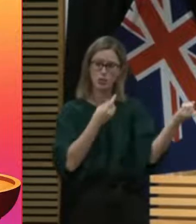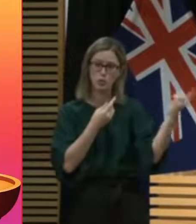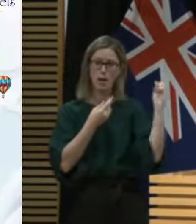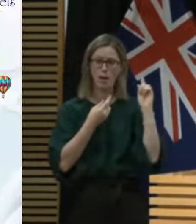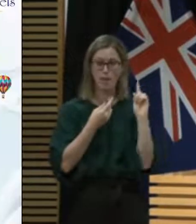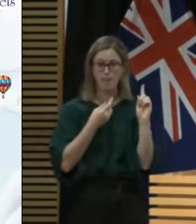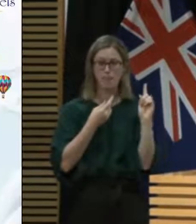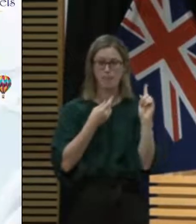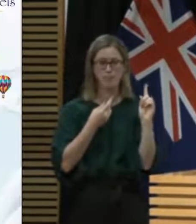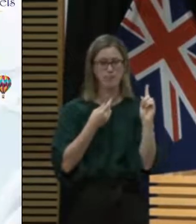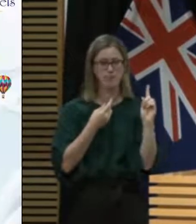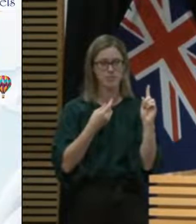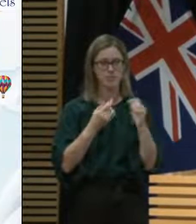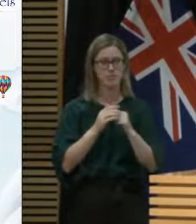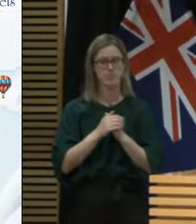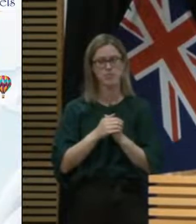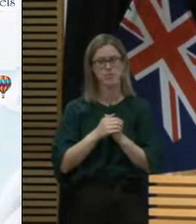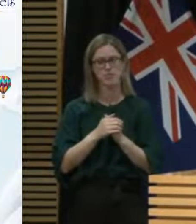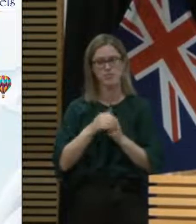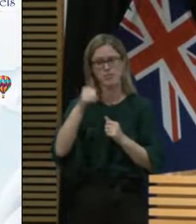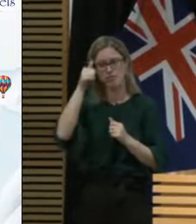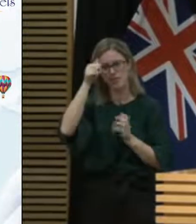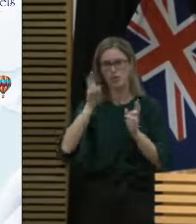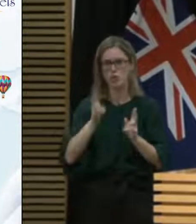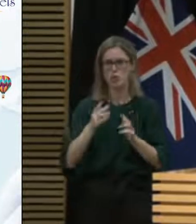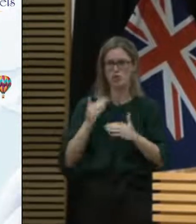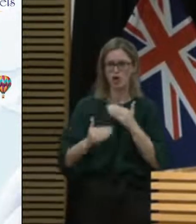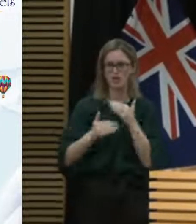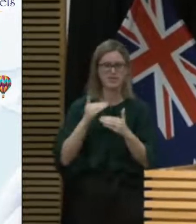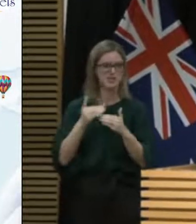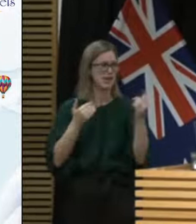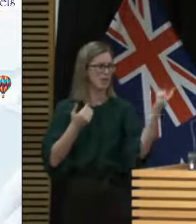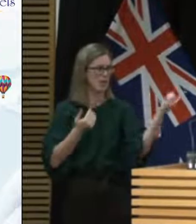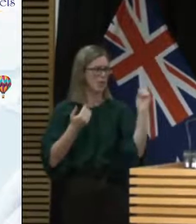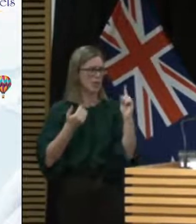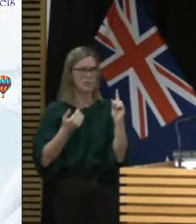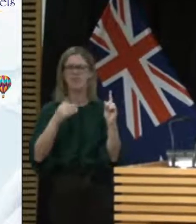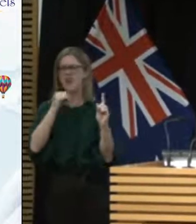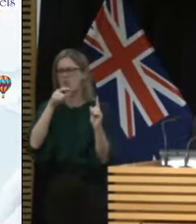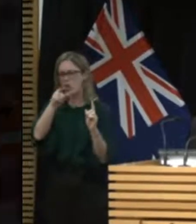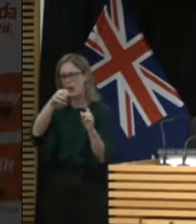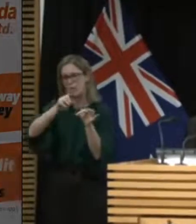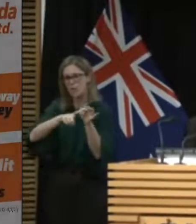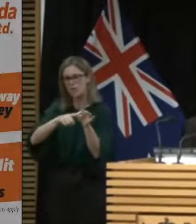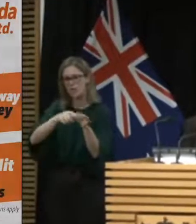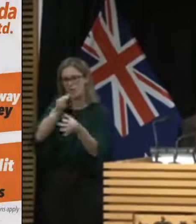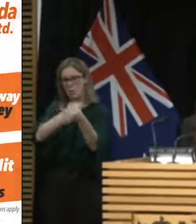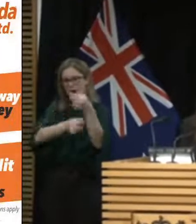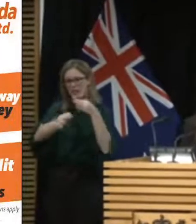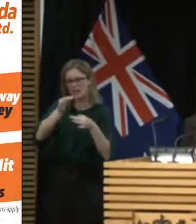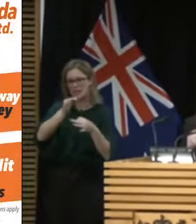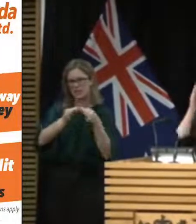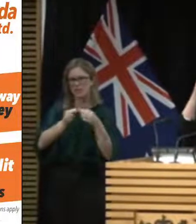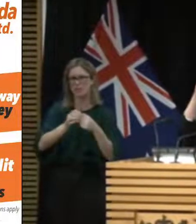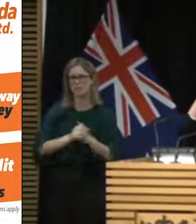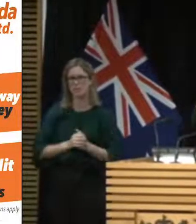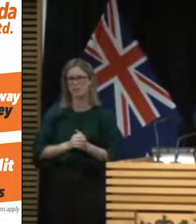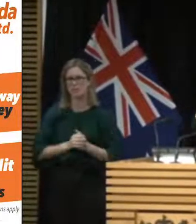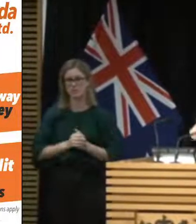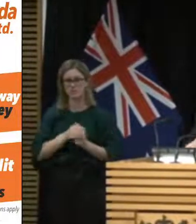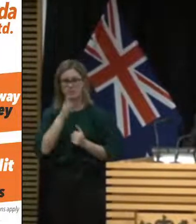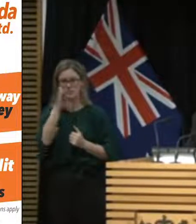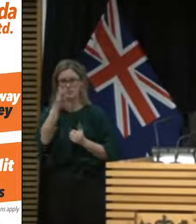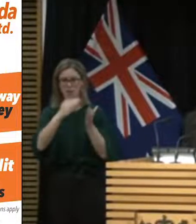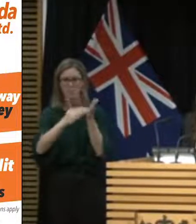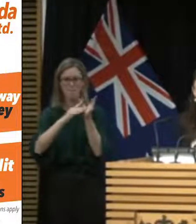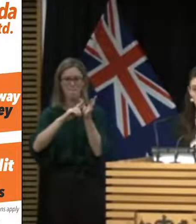us. Just aware that usual practice has Dr. Bloomfield available for questions after the 1 p.m. release as well. Mikey,